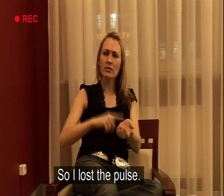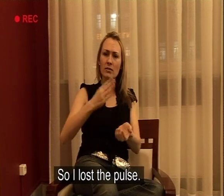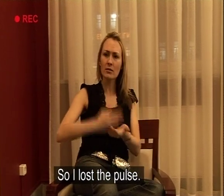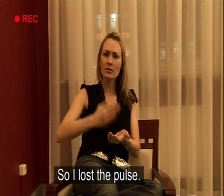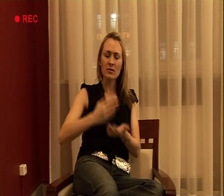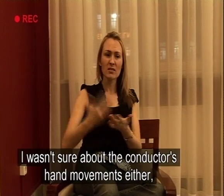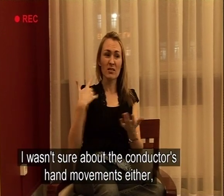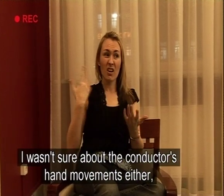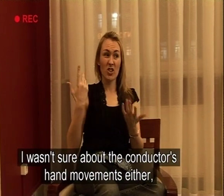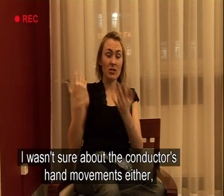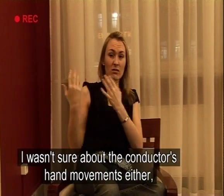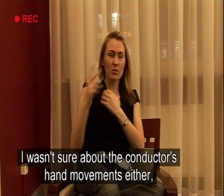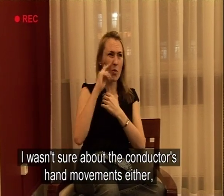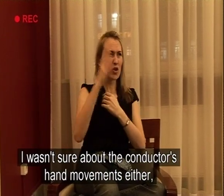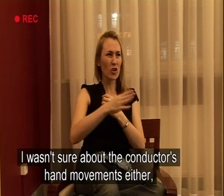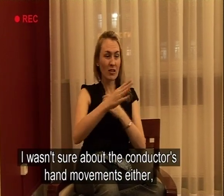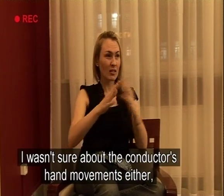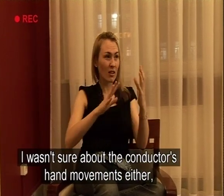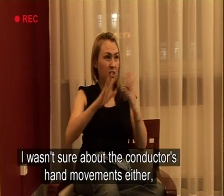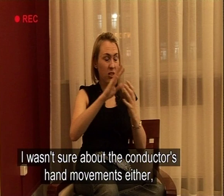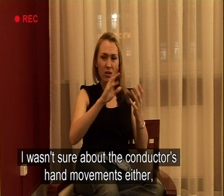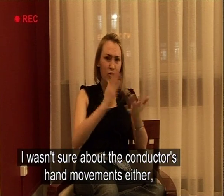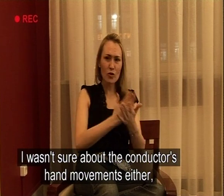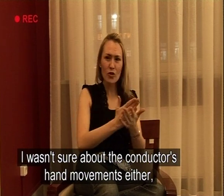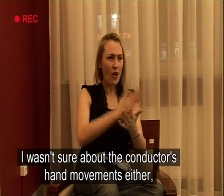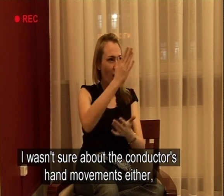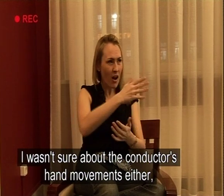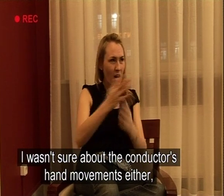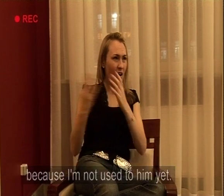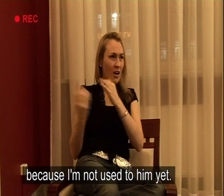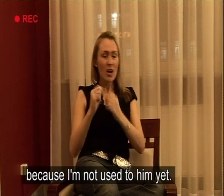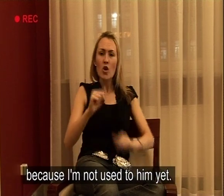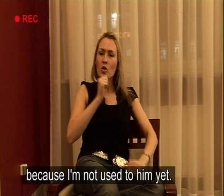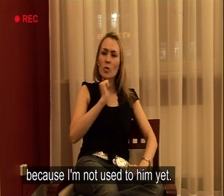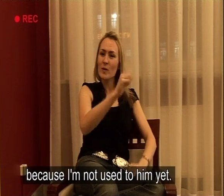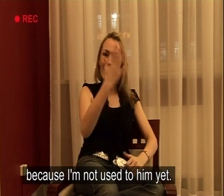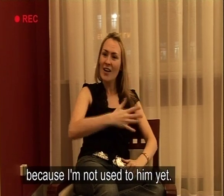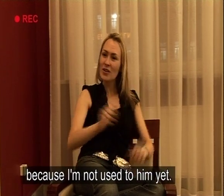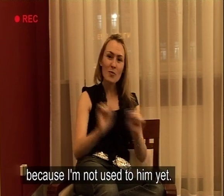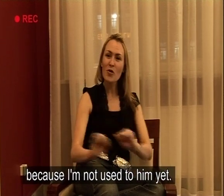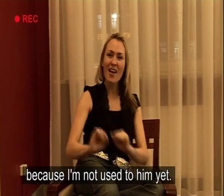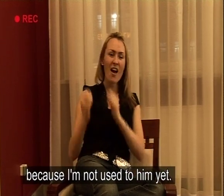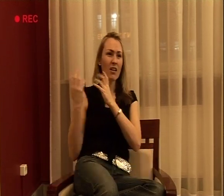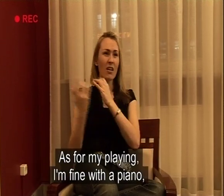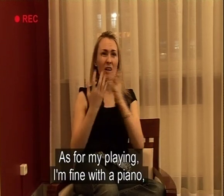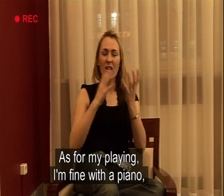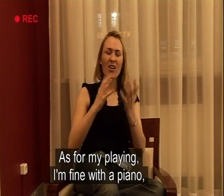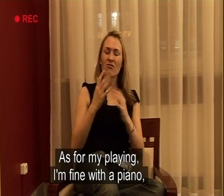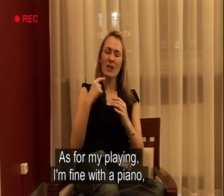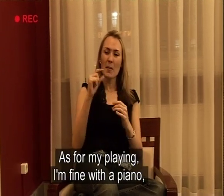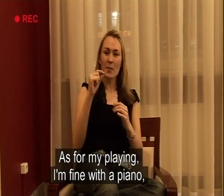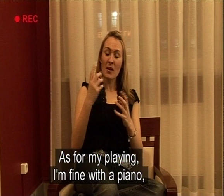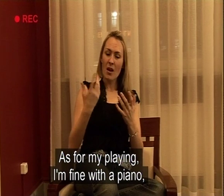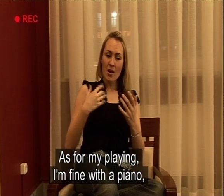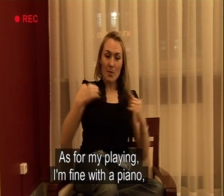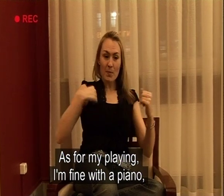So I lost the pose. I wasn't sure about the conductor's hand movement either because I'm not too new to him yet. As